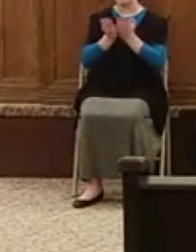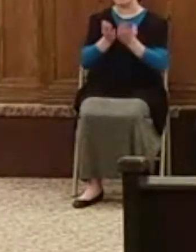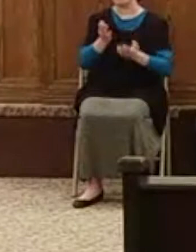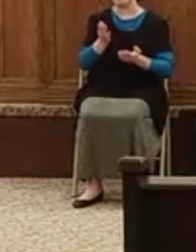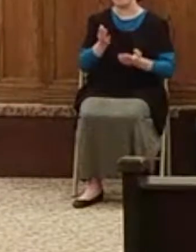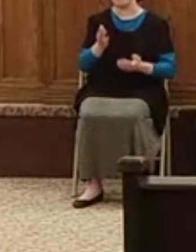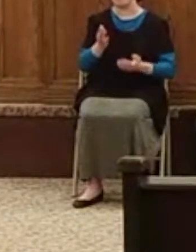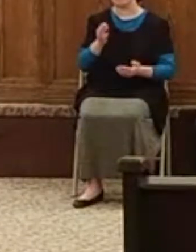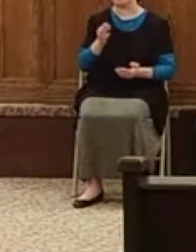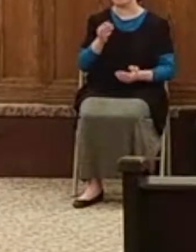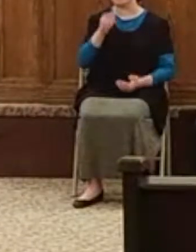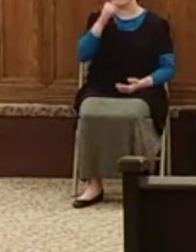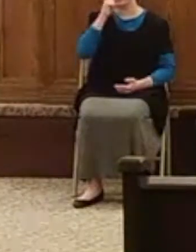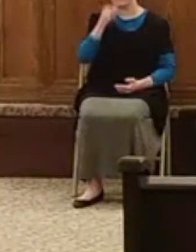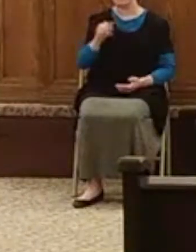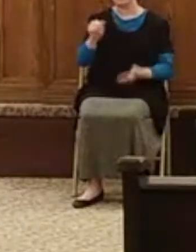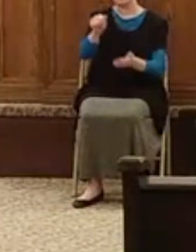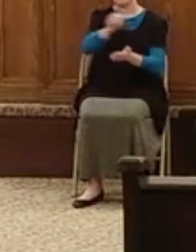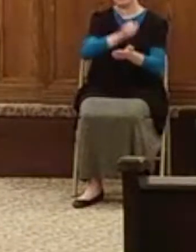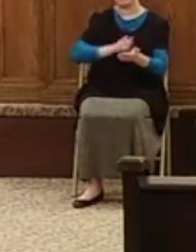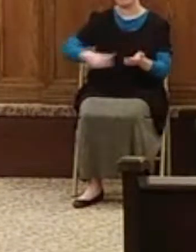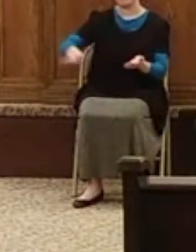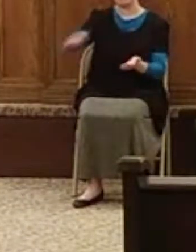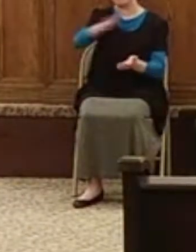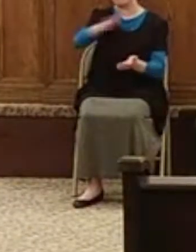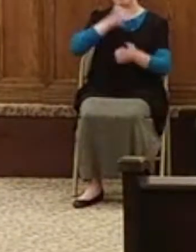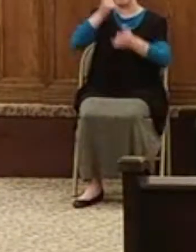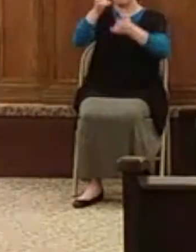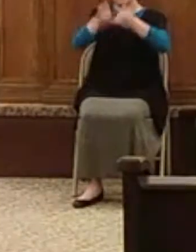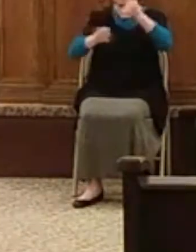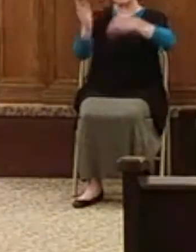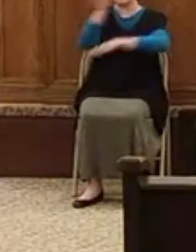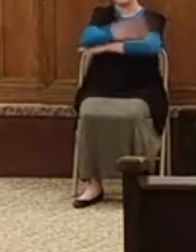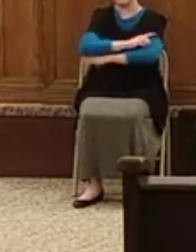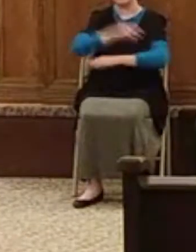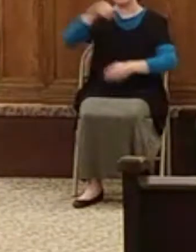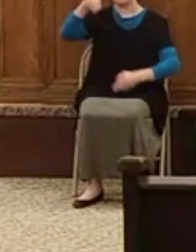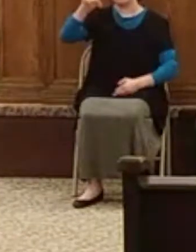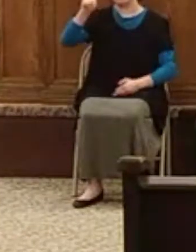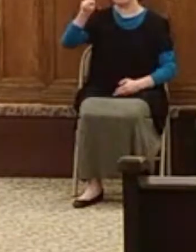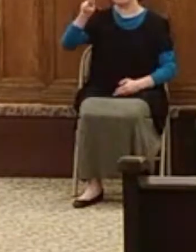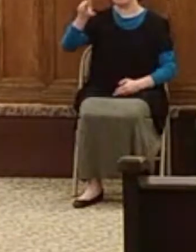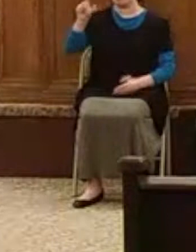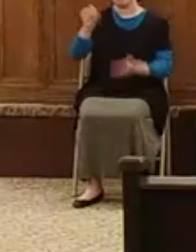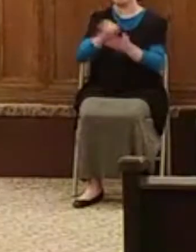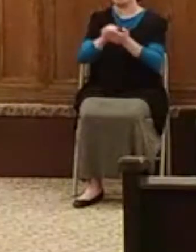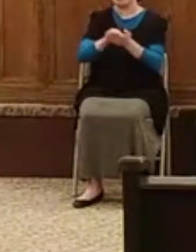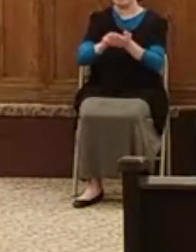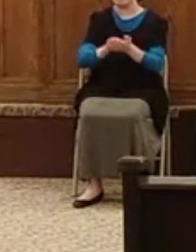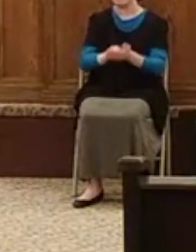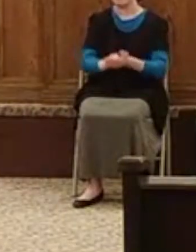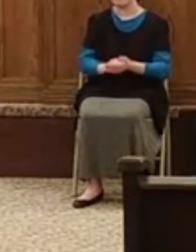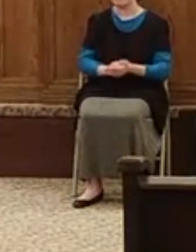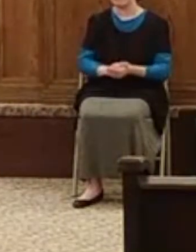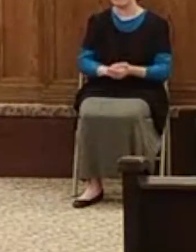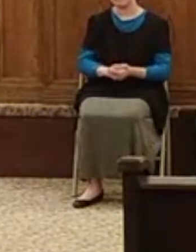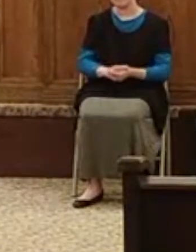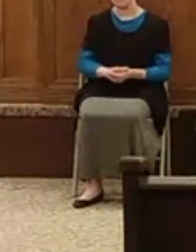amen. The Bible exposes the atmosphere of the end time. The Apostle Paul wrote as